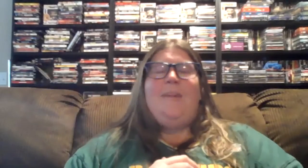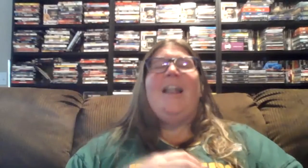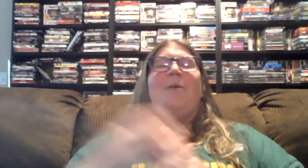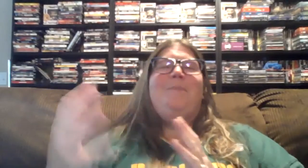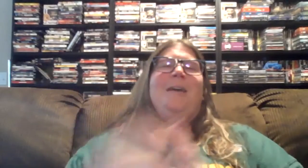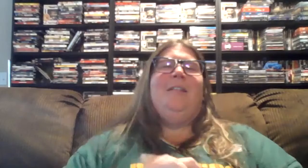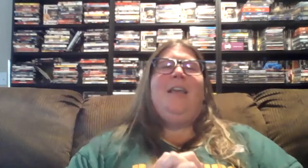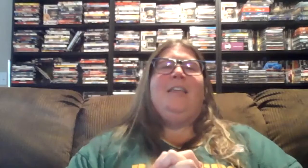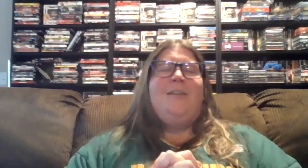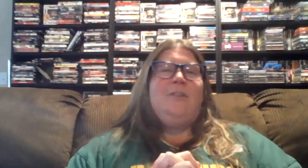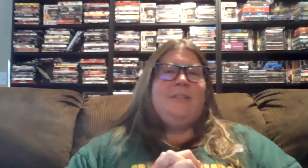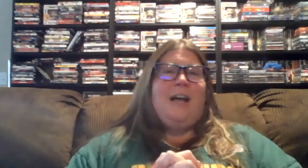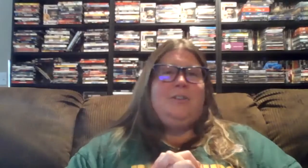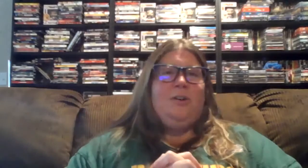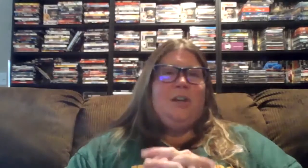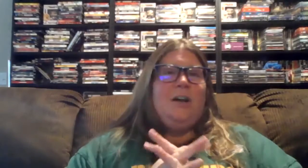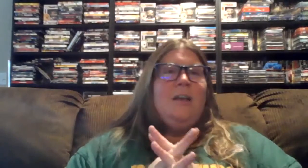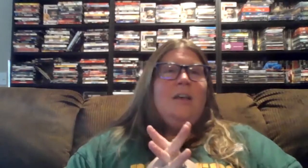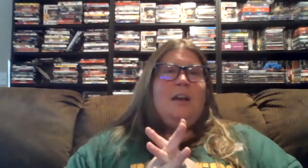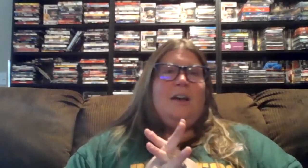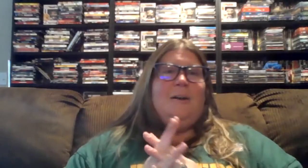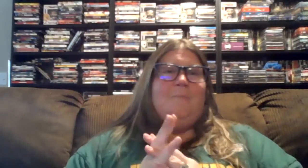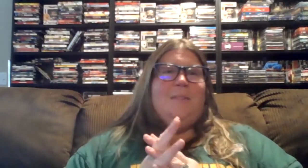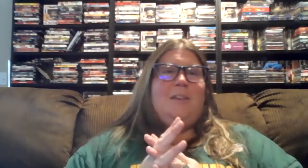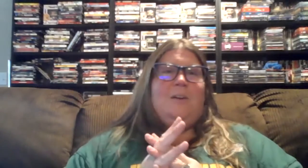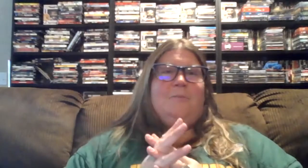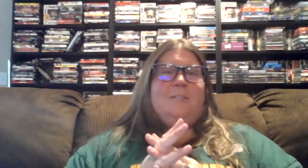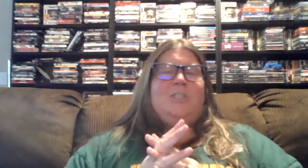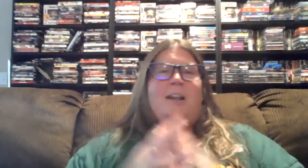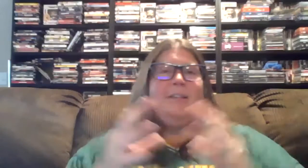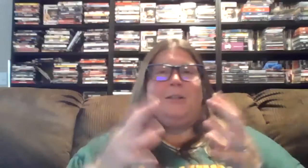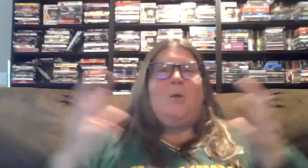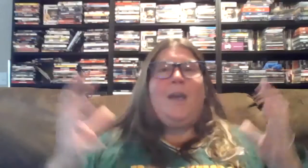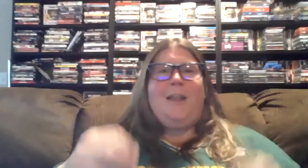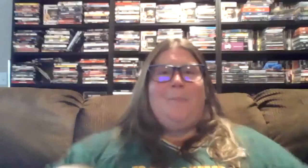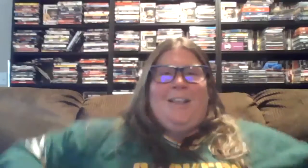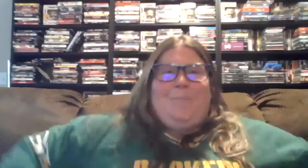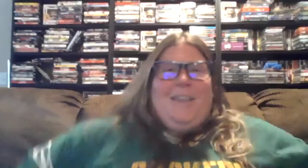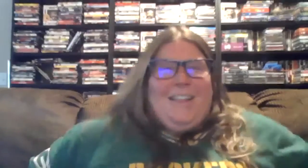then I would pick like The Devil Goes Down to Georgia, to try to quicken up my speed a little